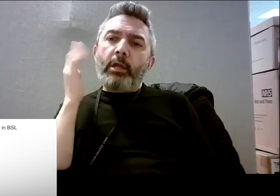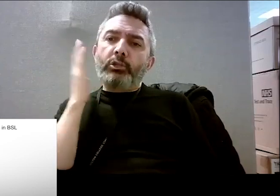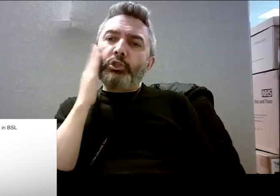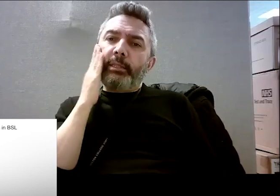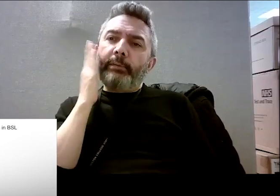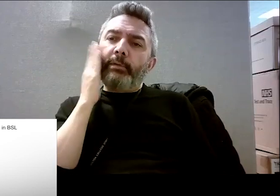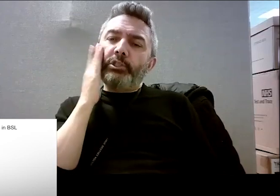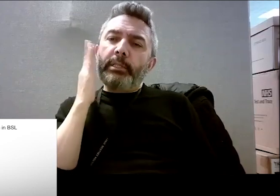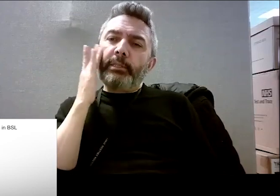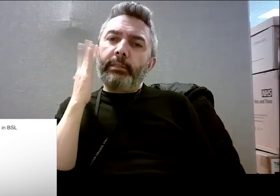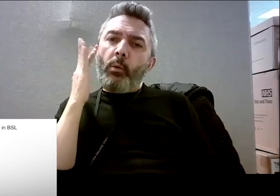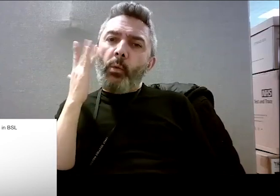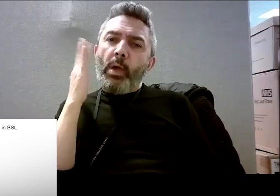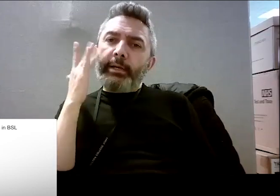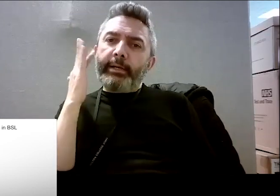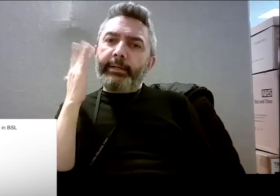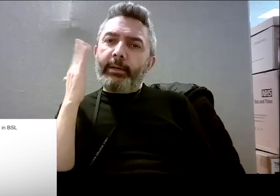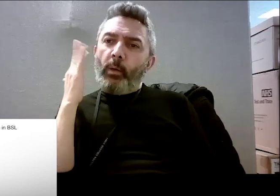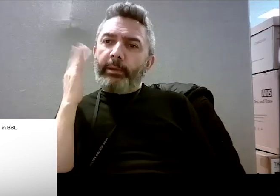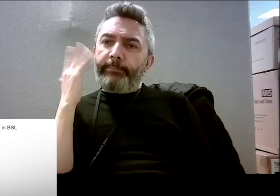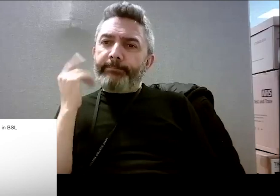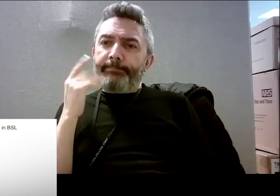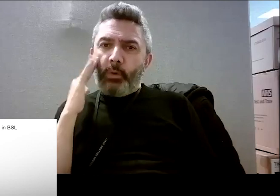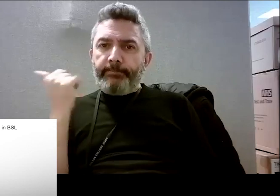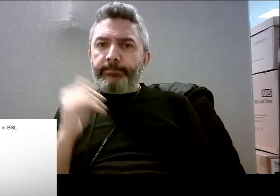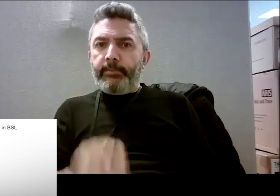I tap in the cheeks, when?